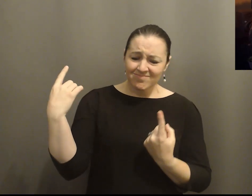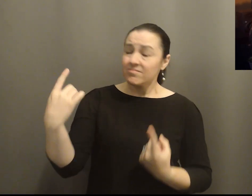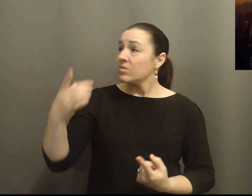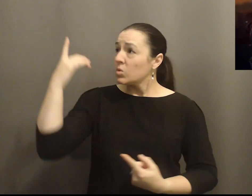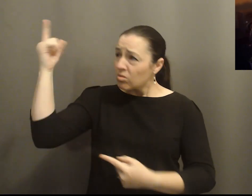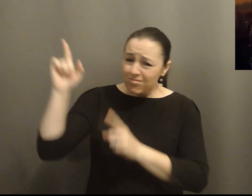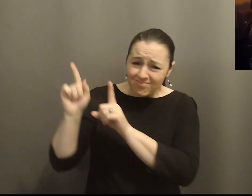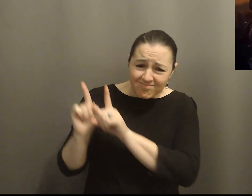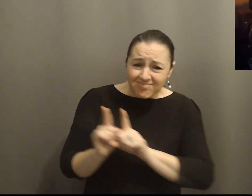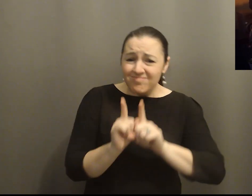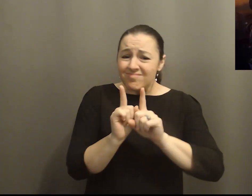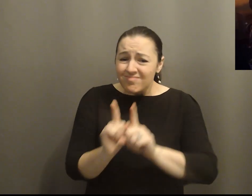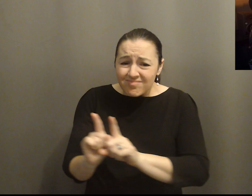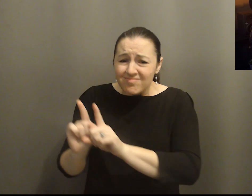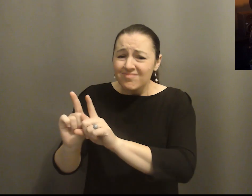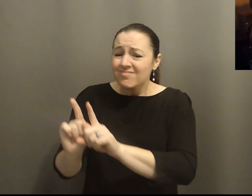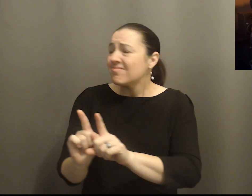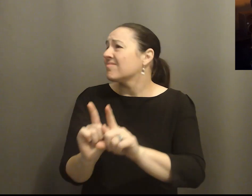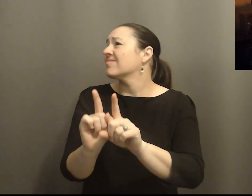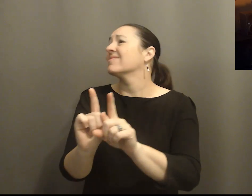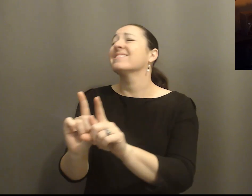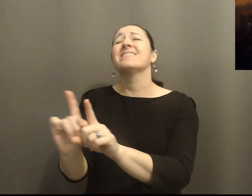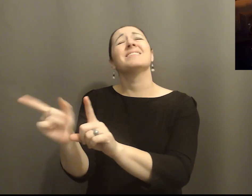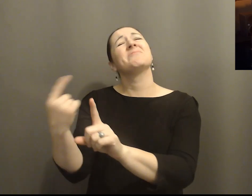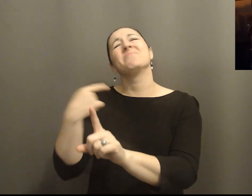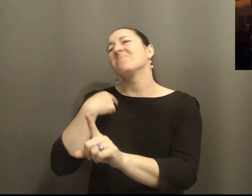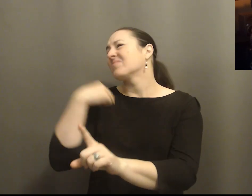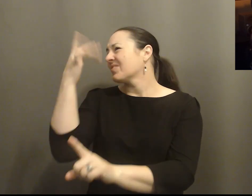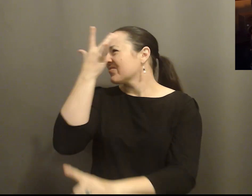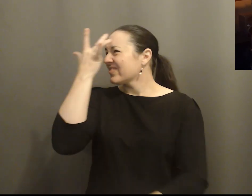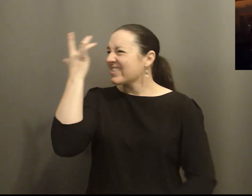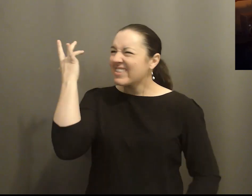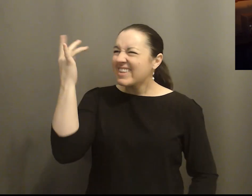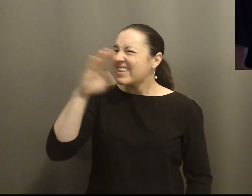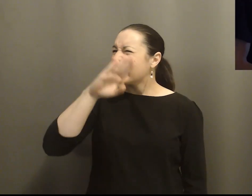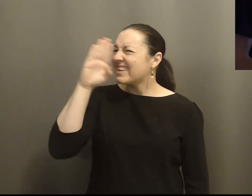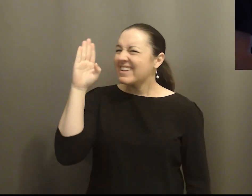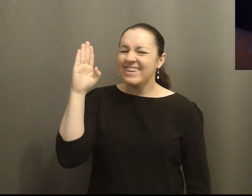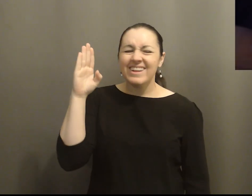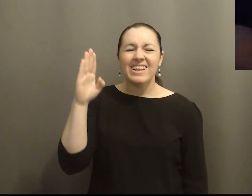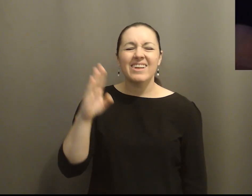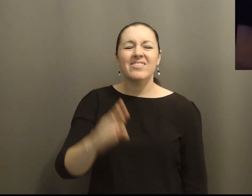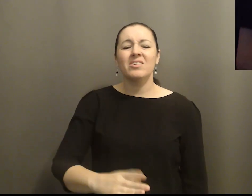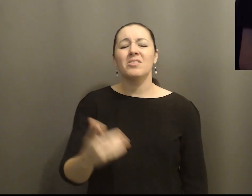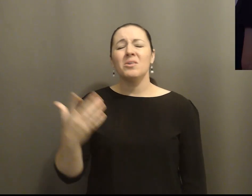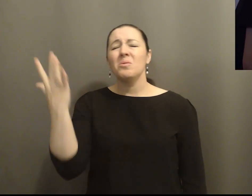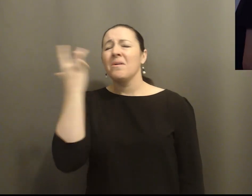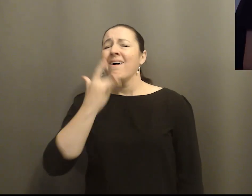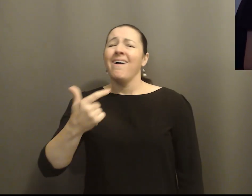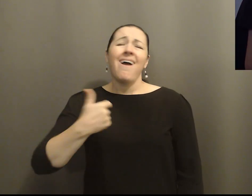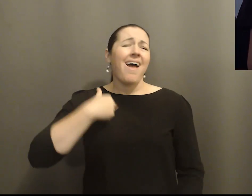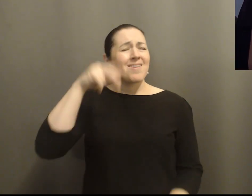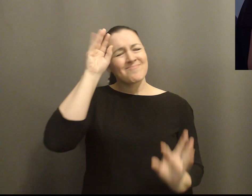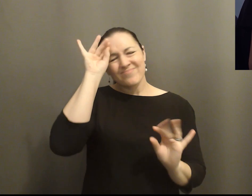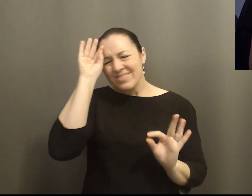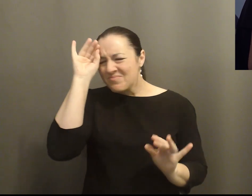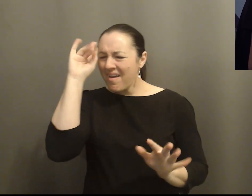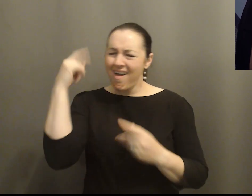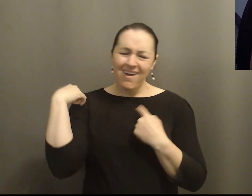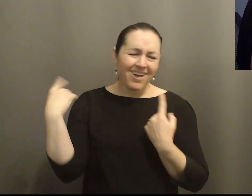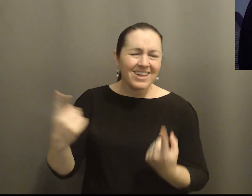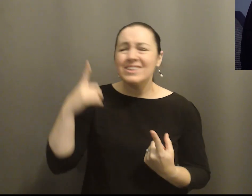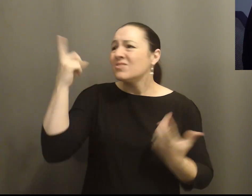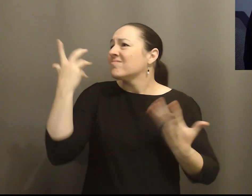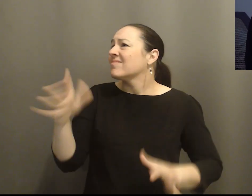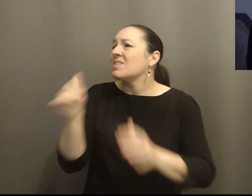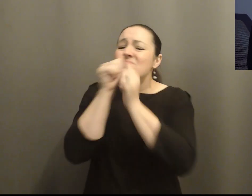step and I never will forget. Cause when I think of how you've blessed